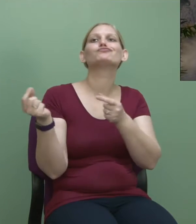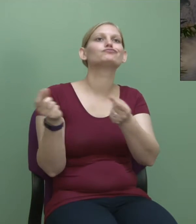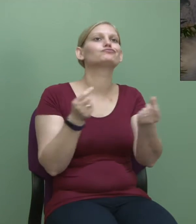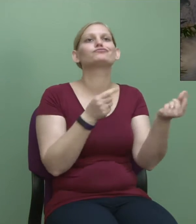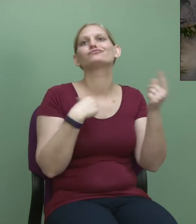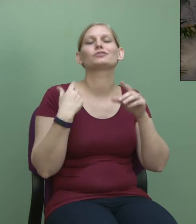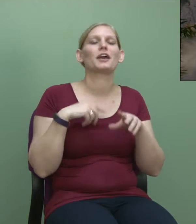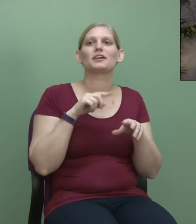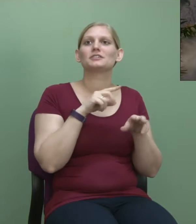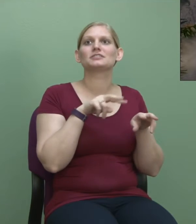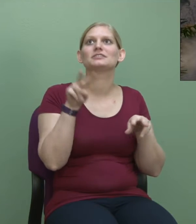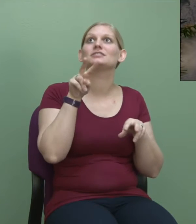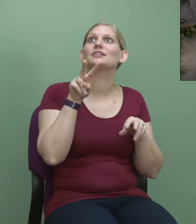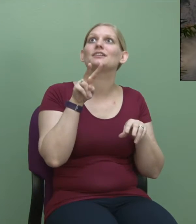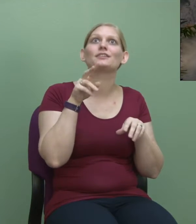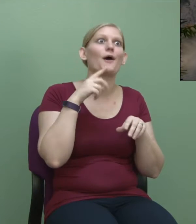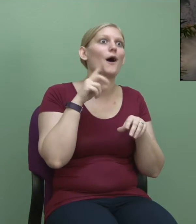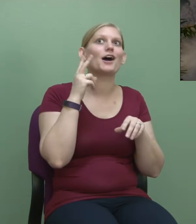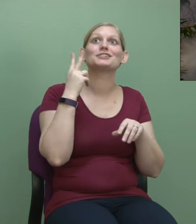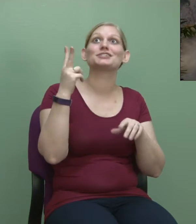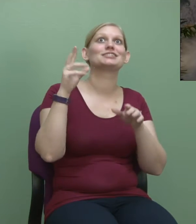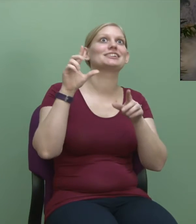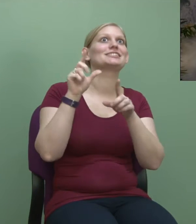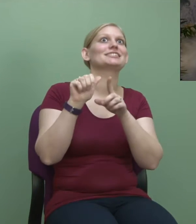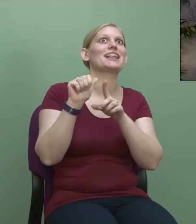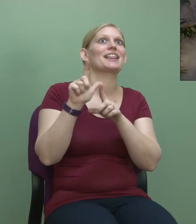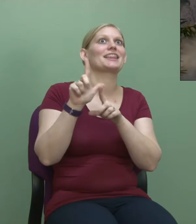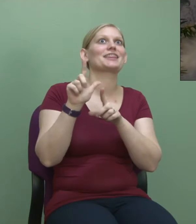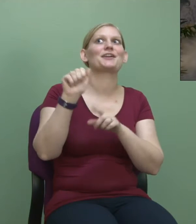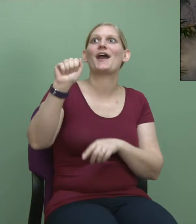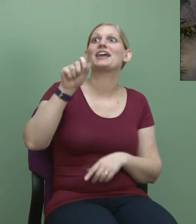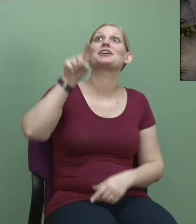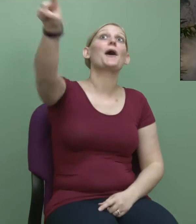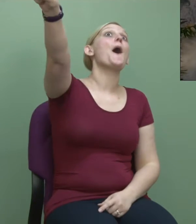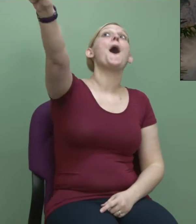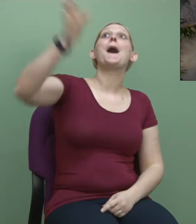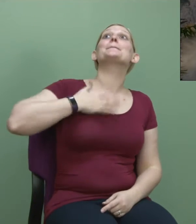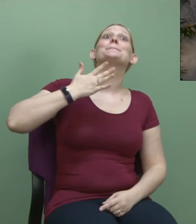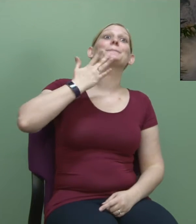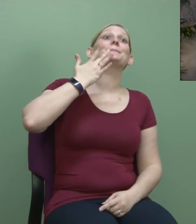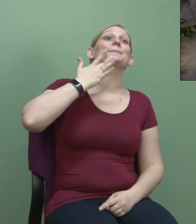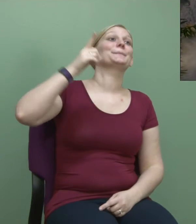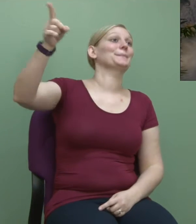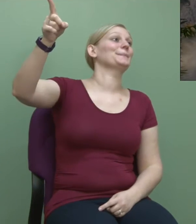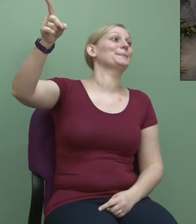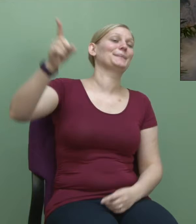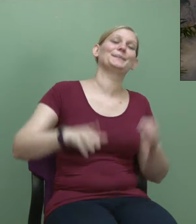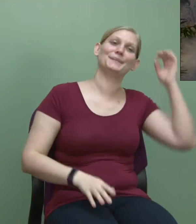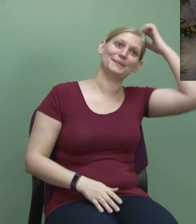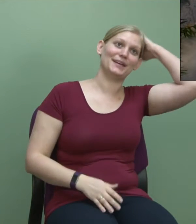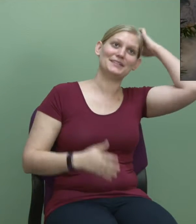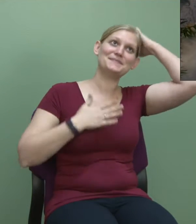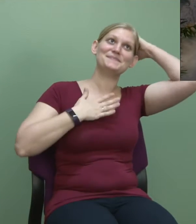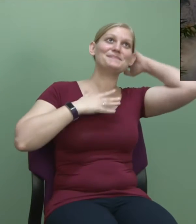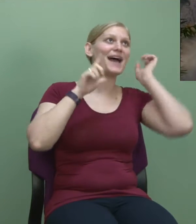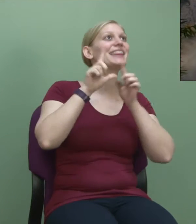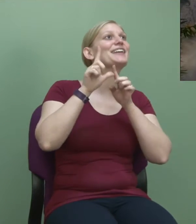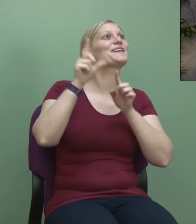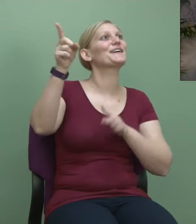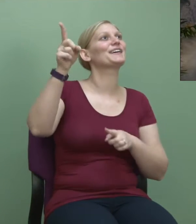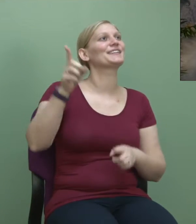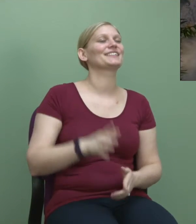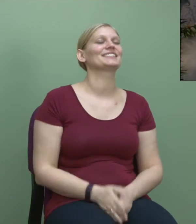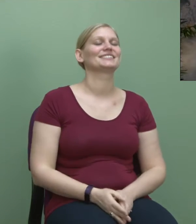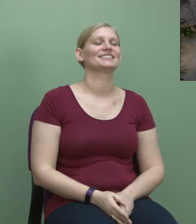it's on the top of a 20-story building and it's an A, she'll say, "There's my letter to my name." And taking